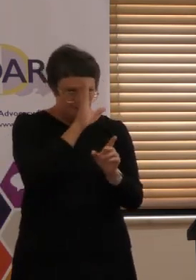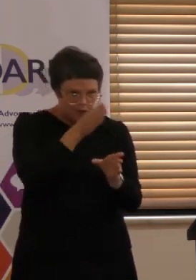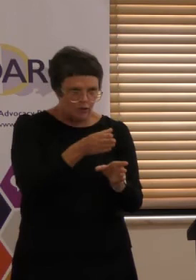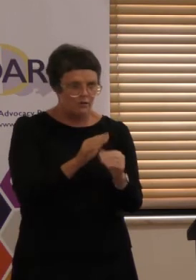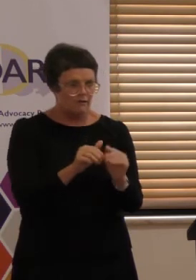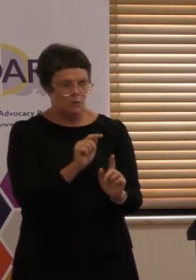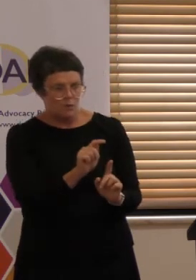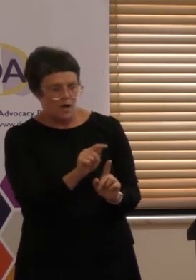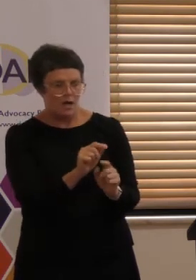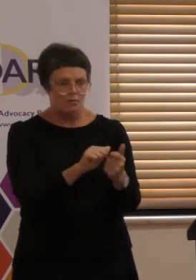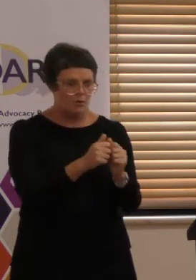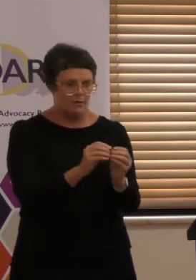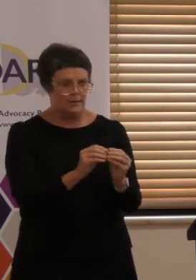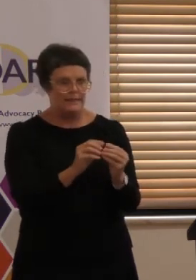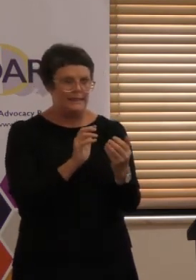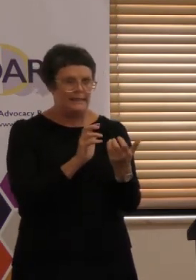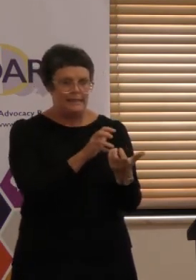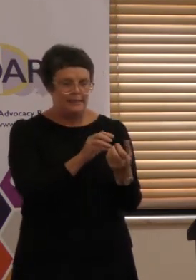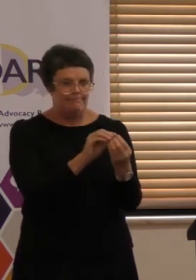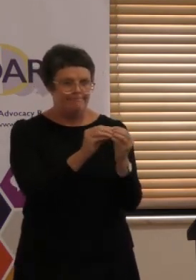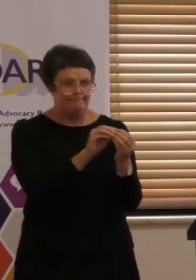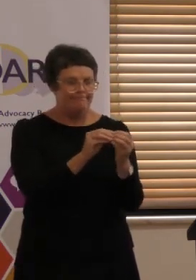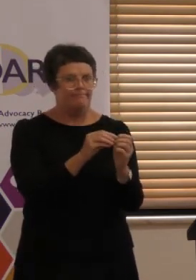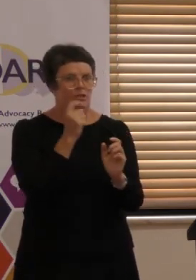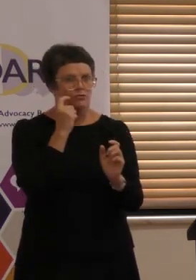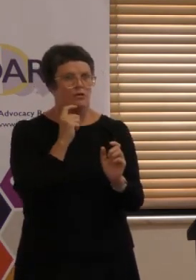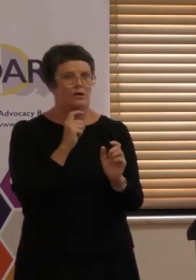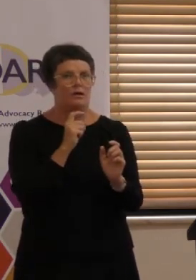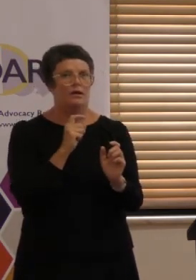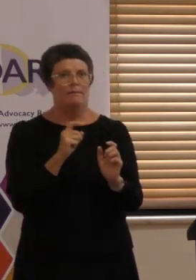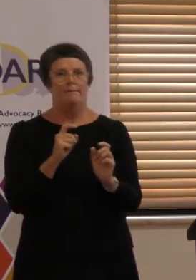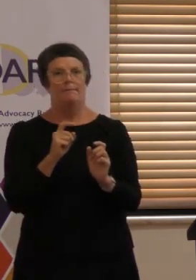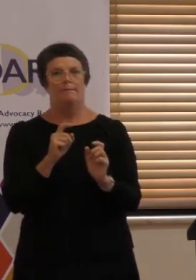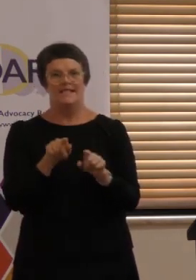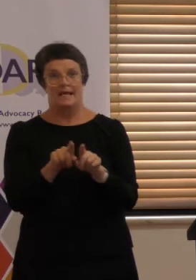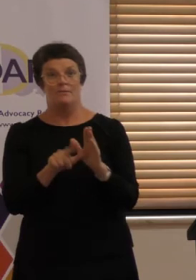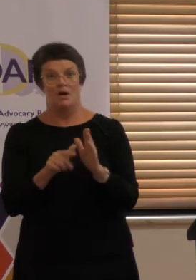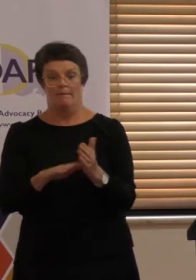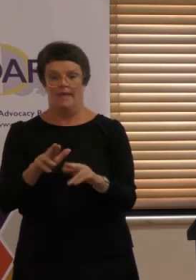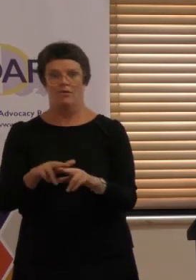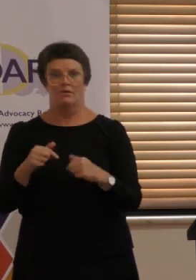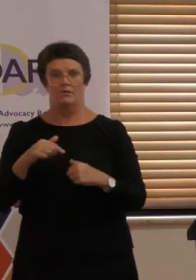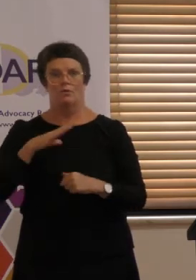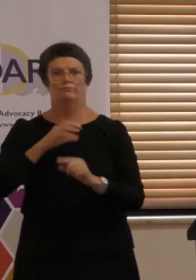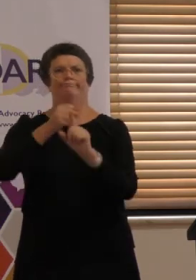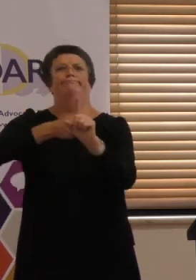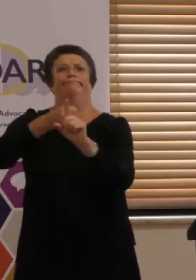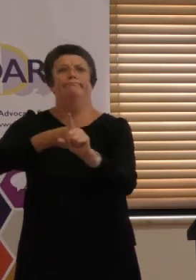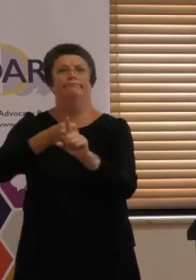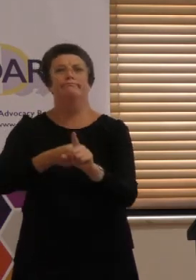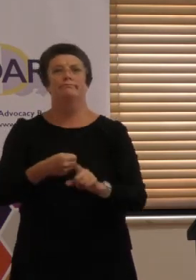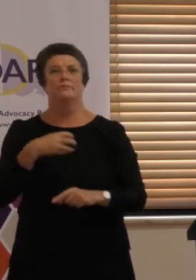along with fitting in as best I can, while their parents are really concerned about broader and deeper issues.